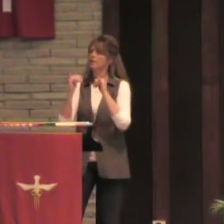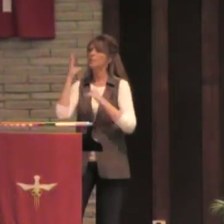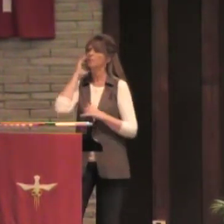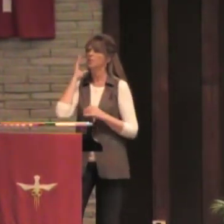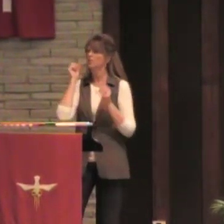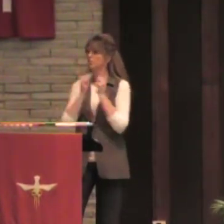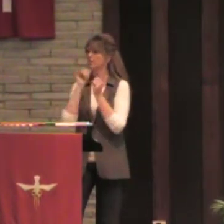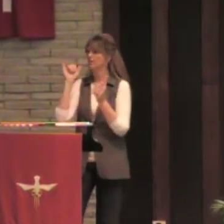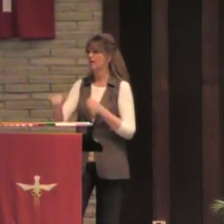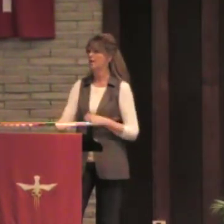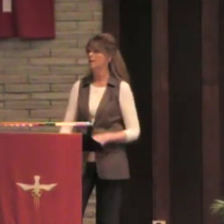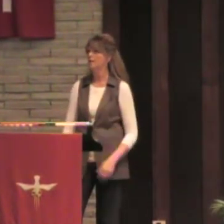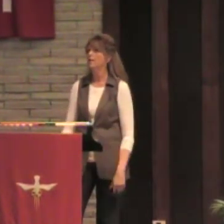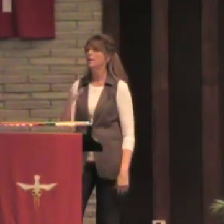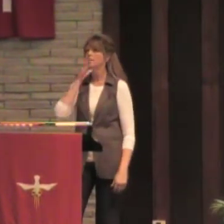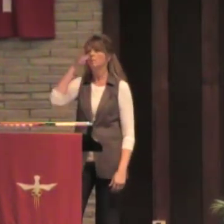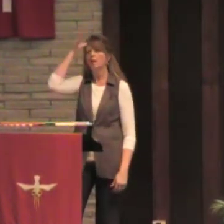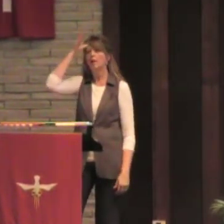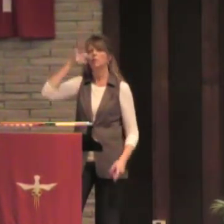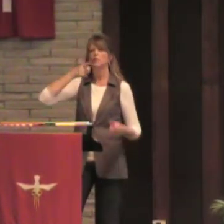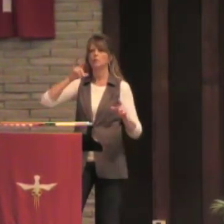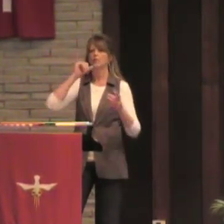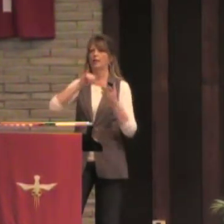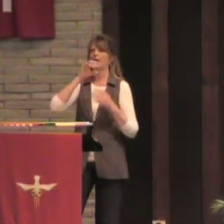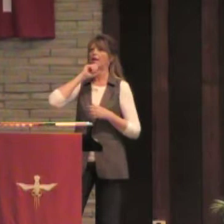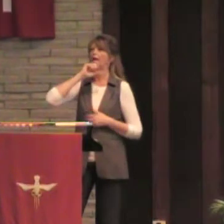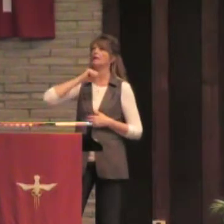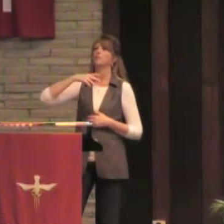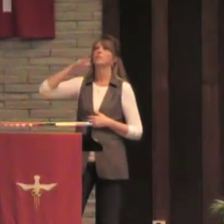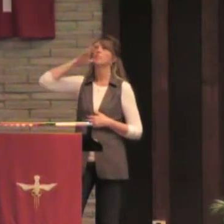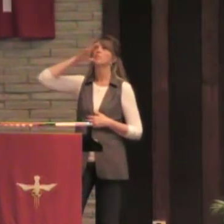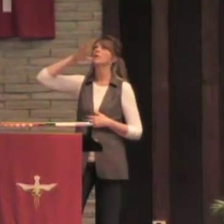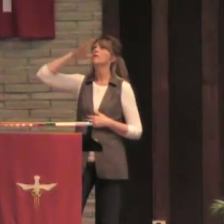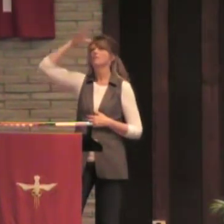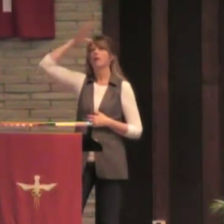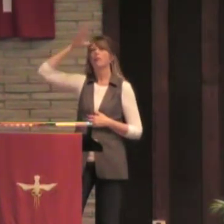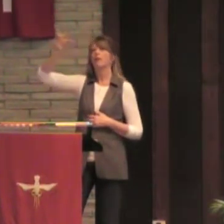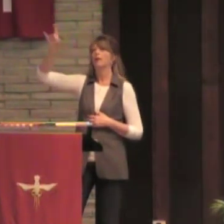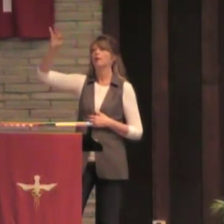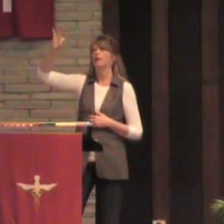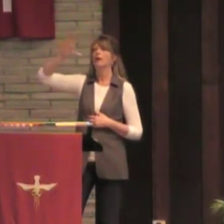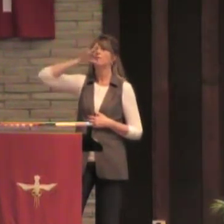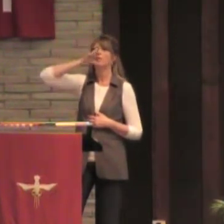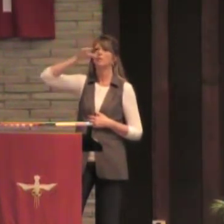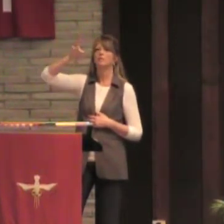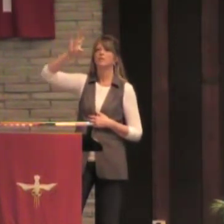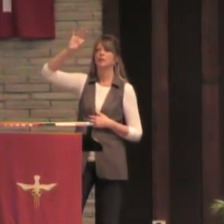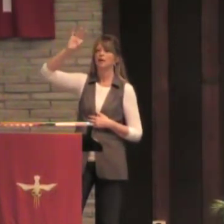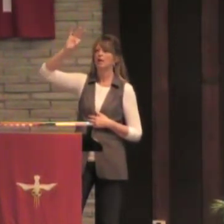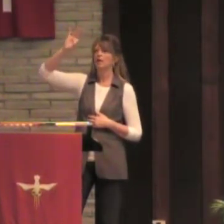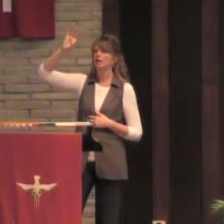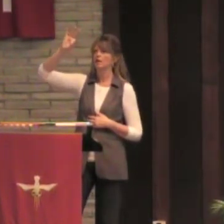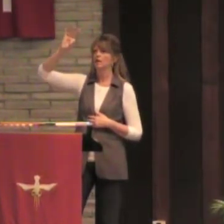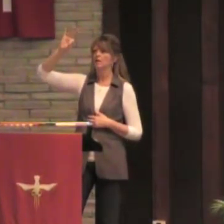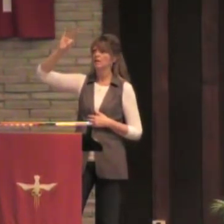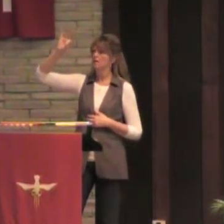Some of us have those experiences, especially parents who grew up during that days. You know, my